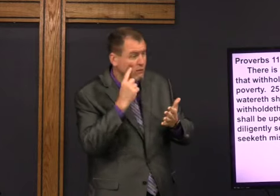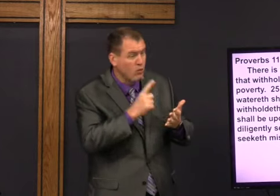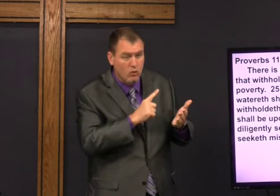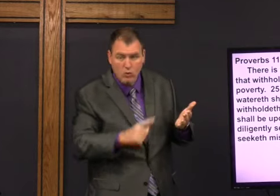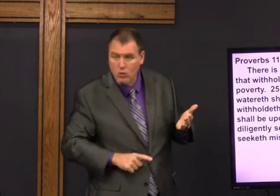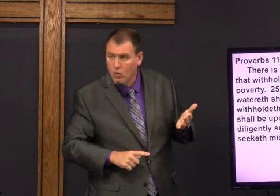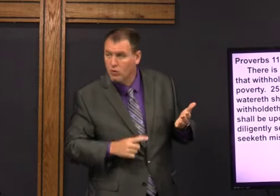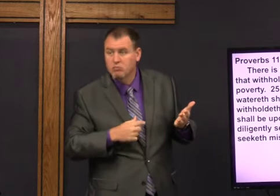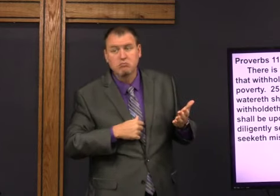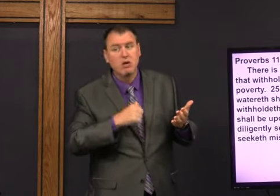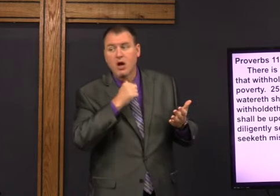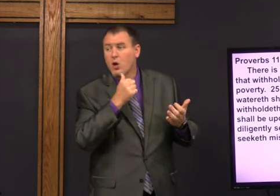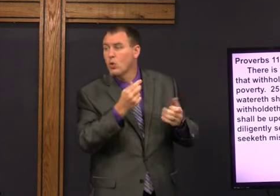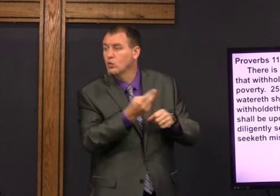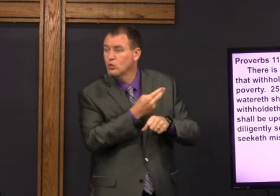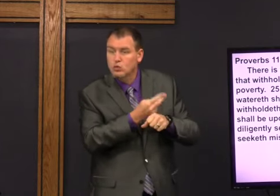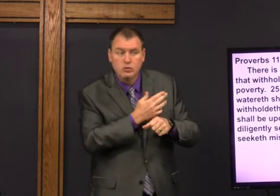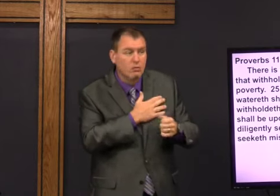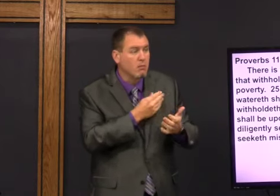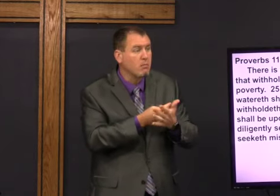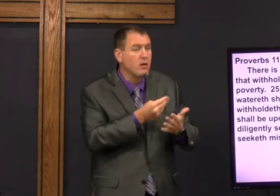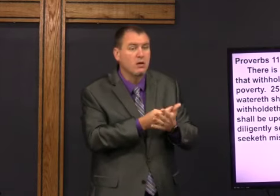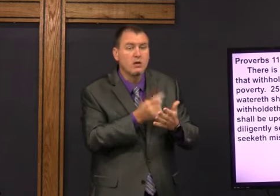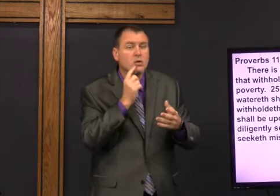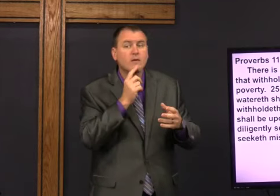and I don't use my money for the Lord.